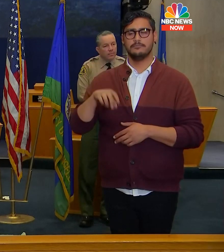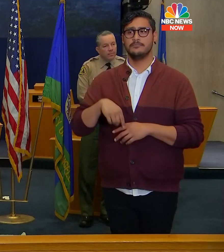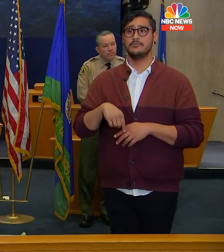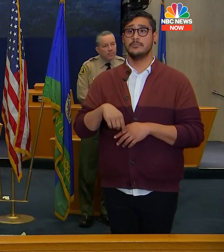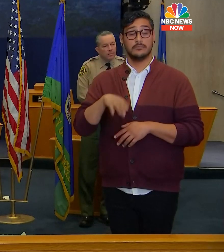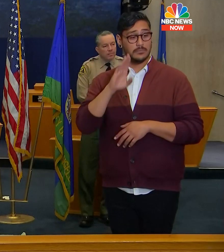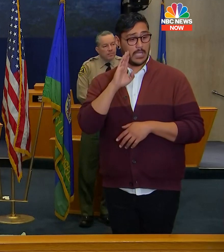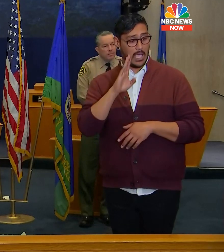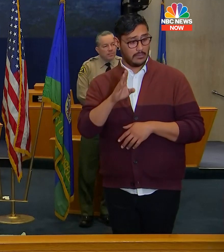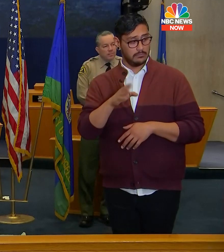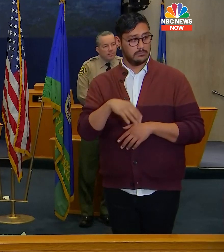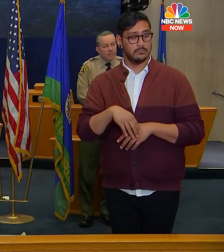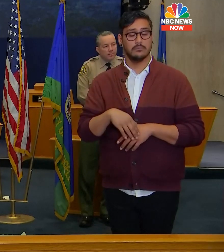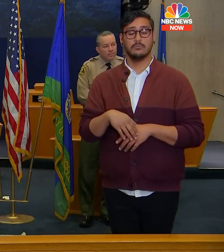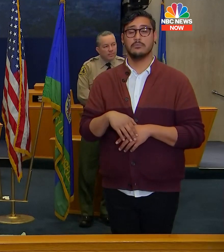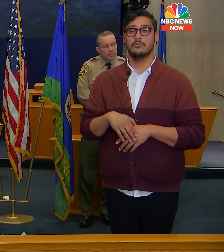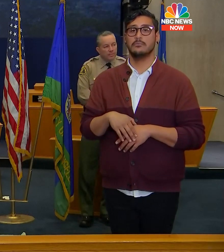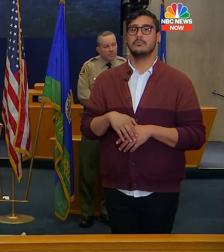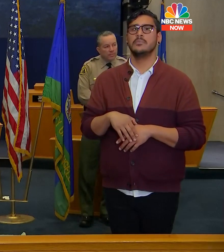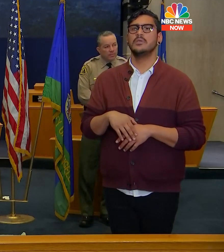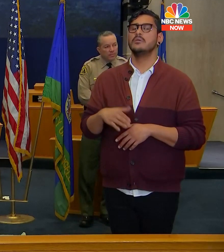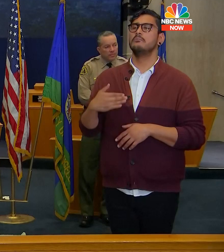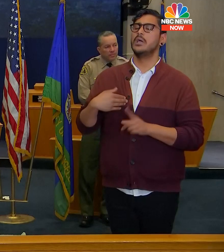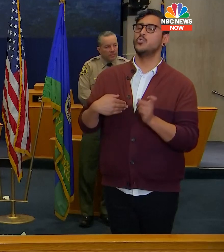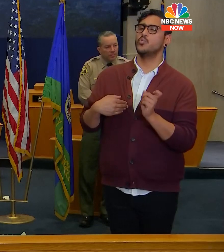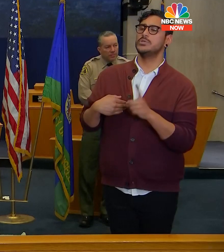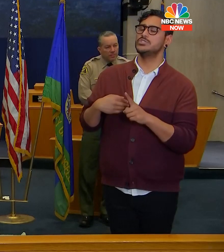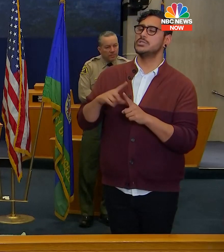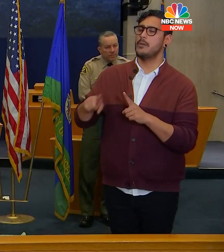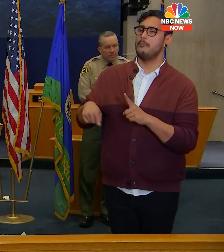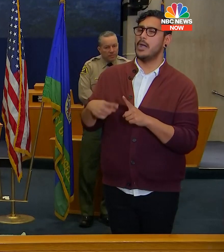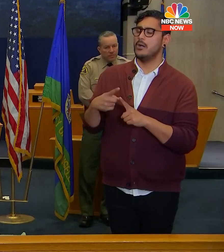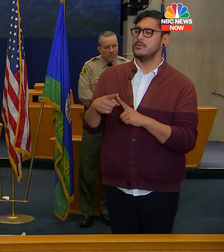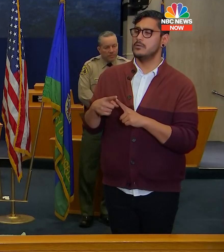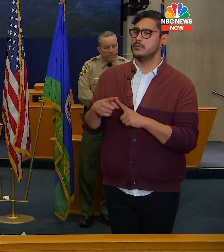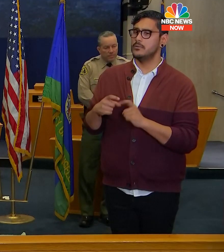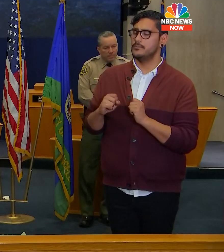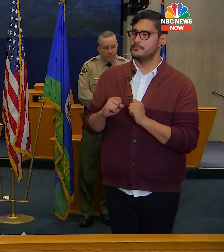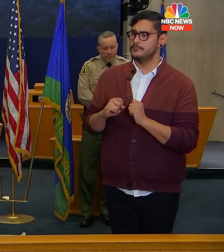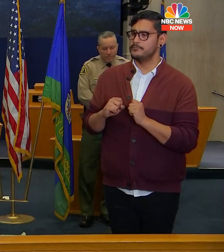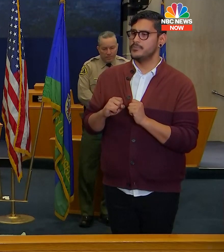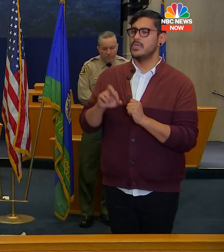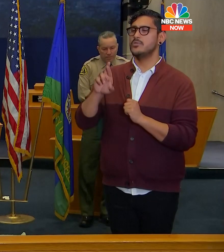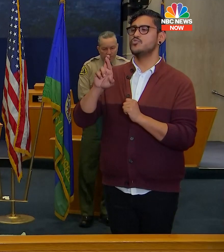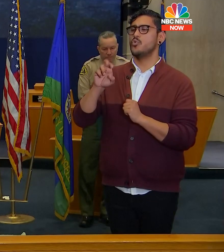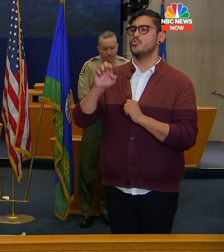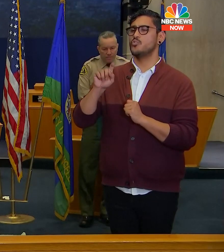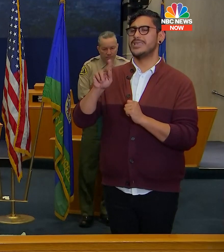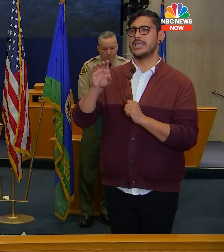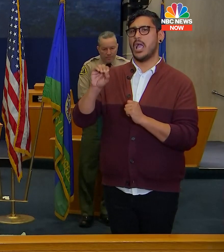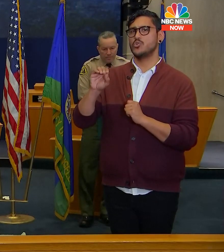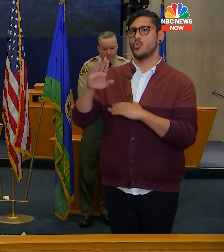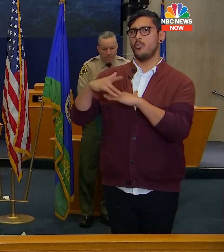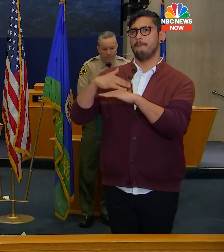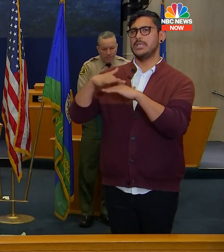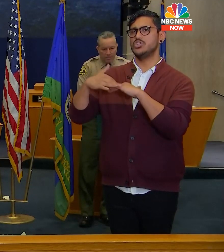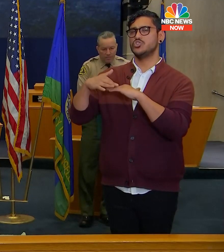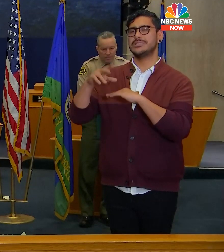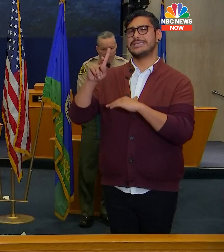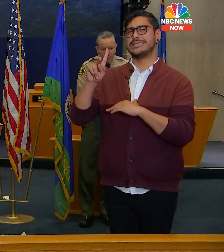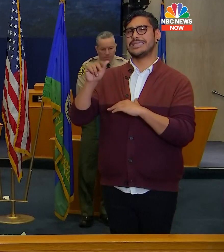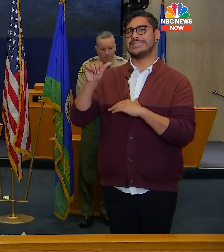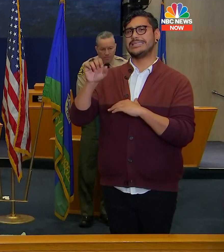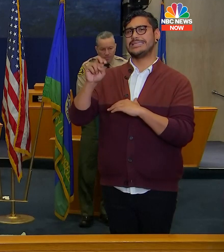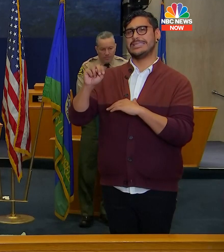Okay. Hi, David, please proceed. I have a question about we're following in Redondo Beach, the Kensington Senior Living Facility.